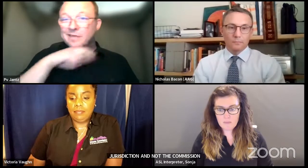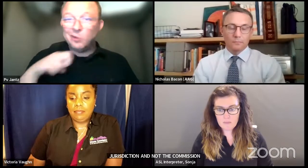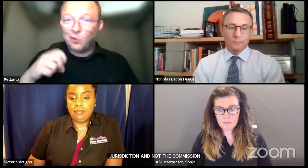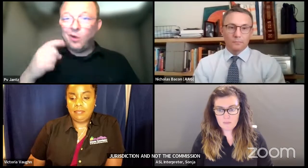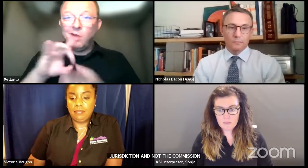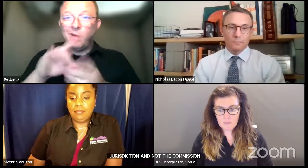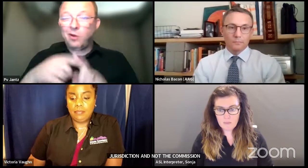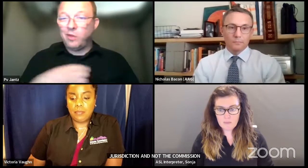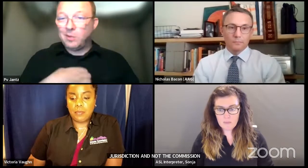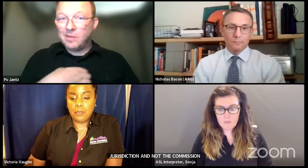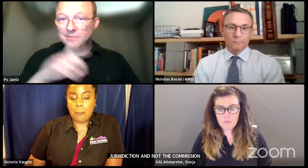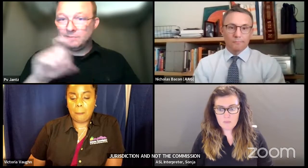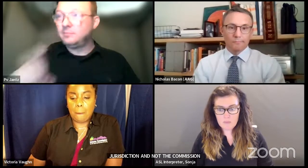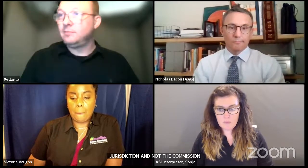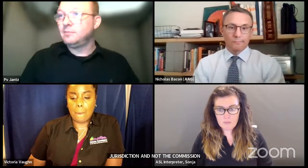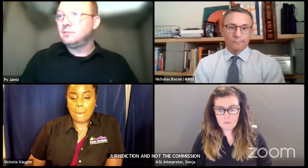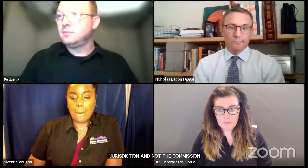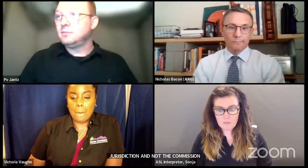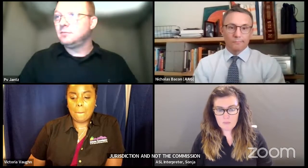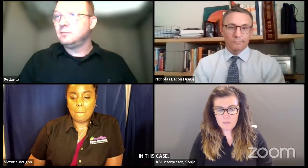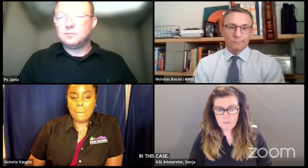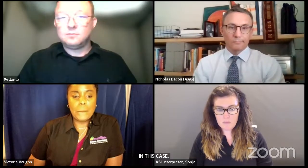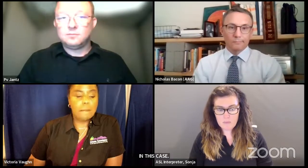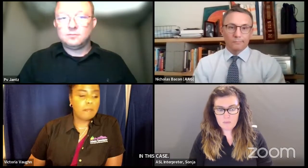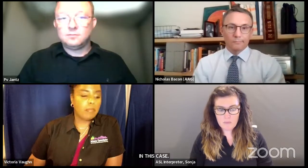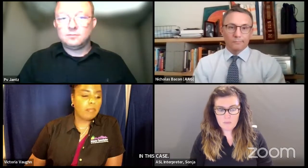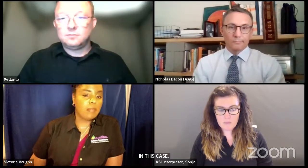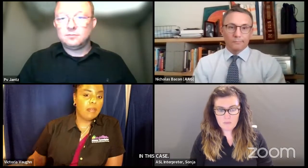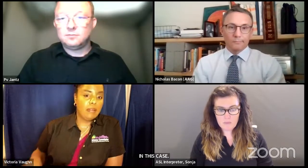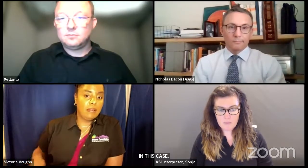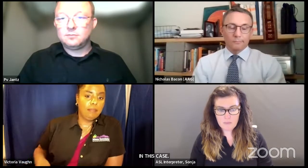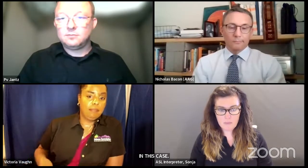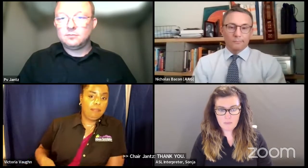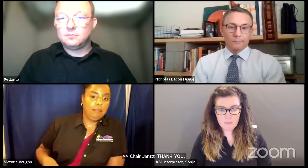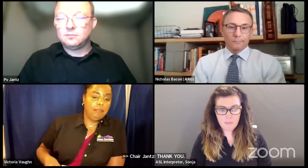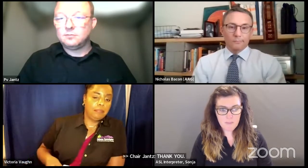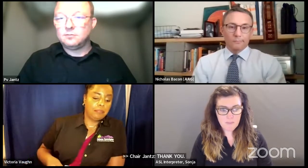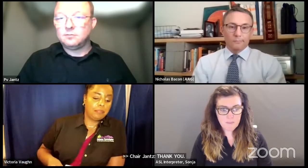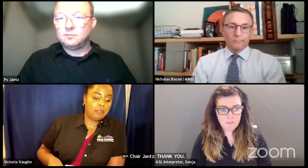questions pertaining to Victoria's summary?